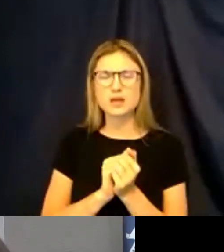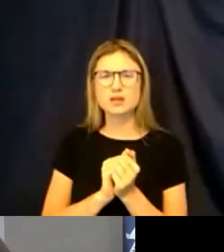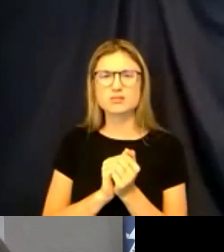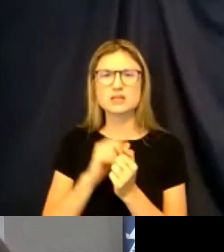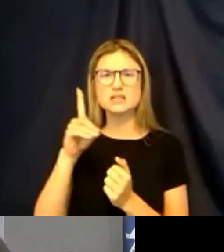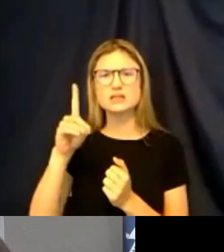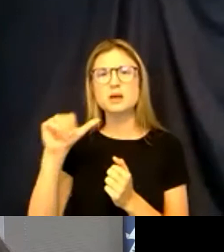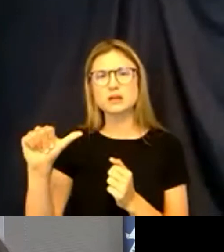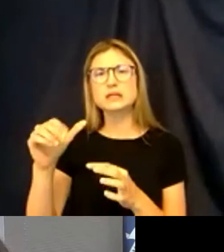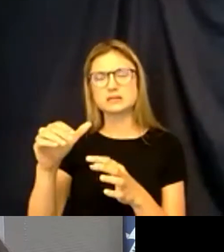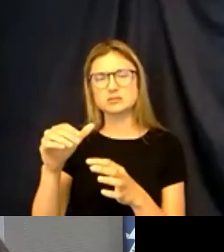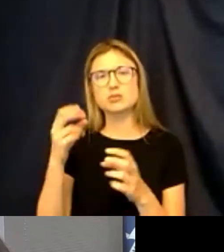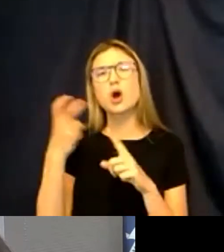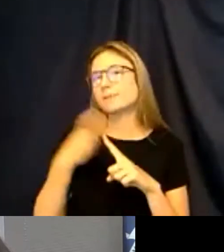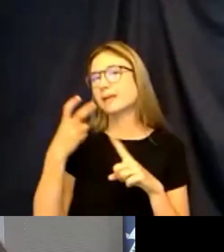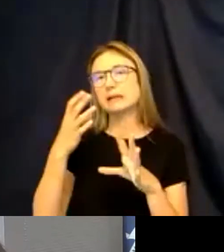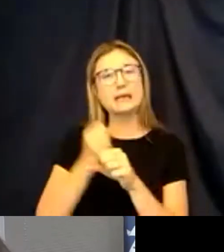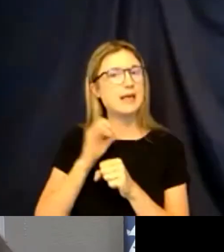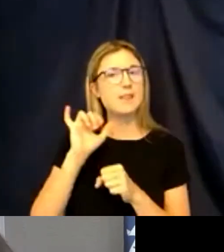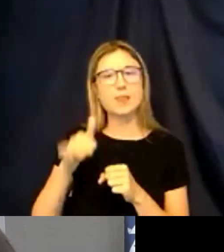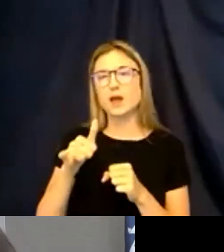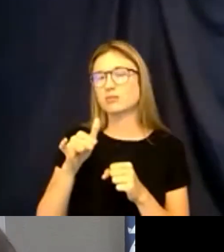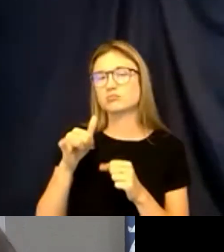need whenever, you know, they're voting.